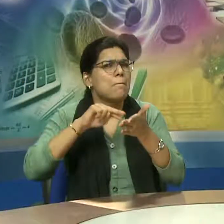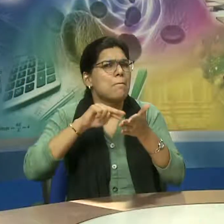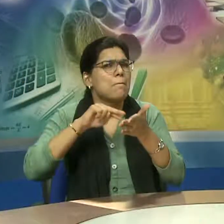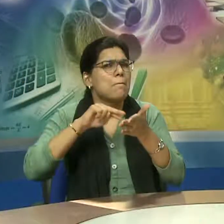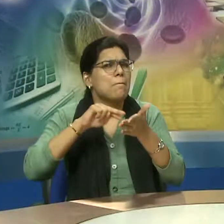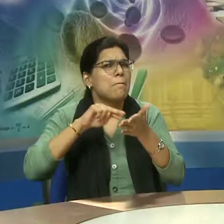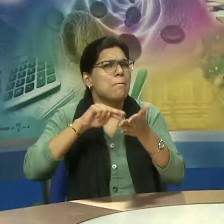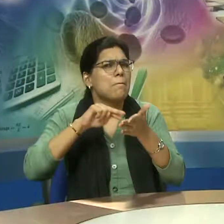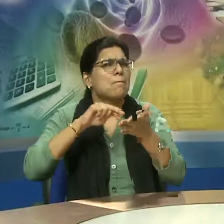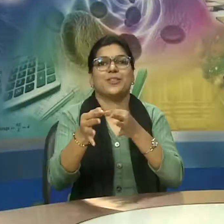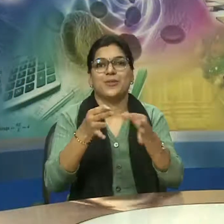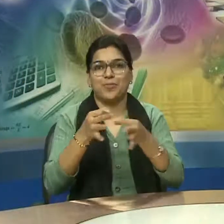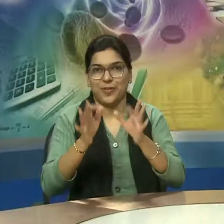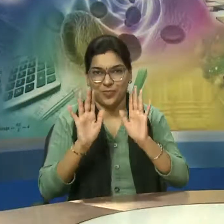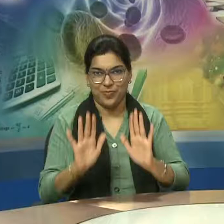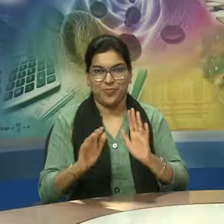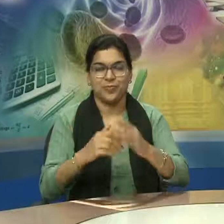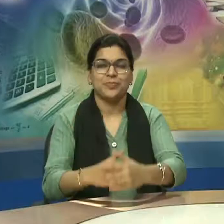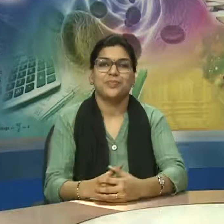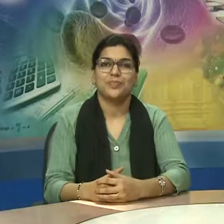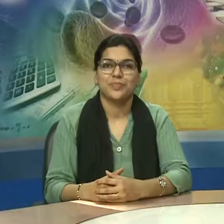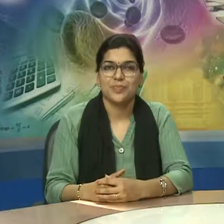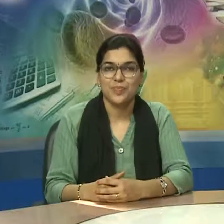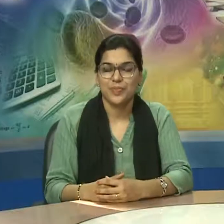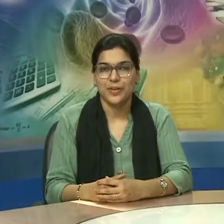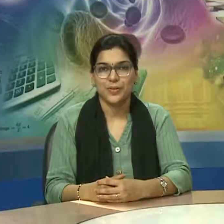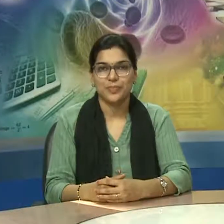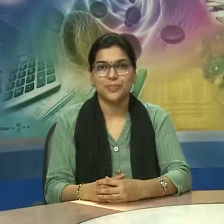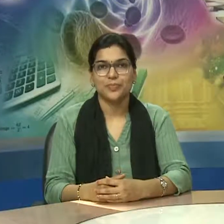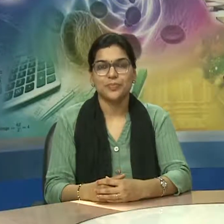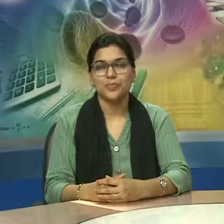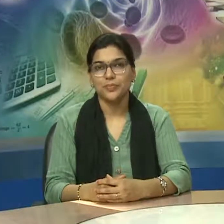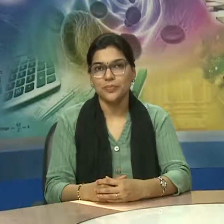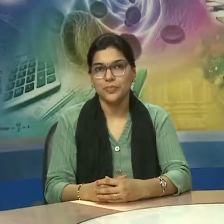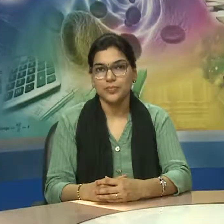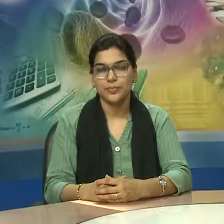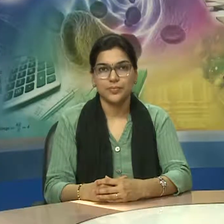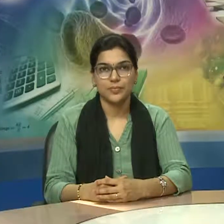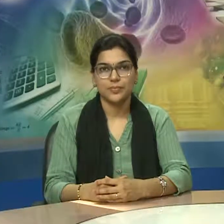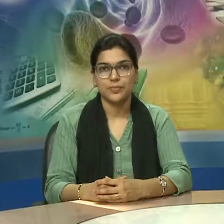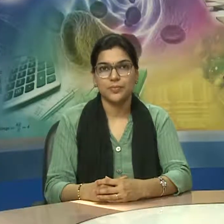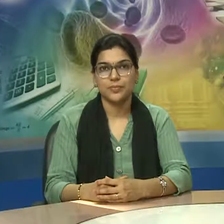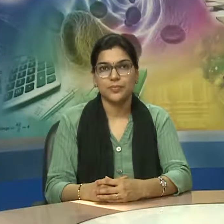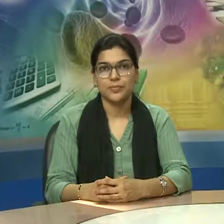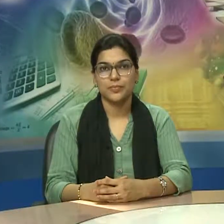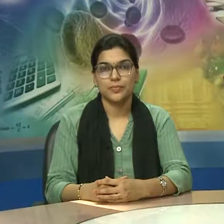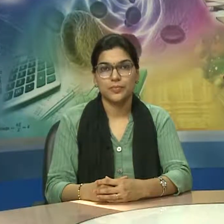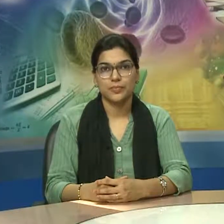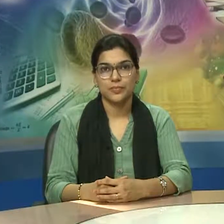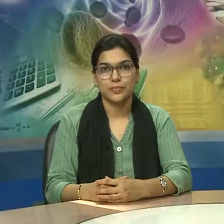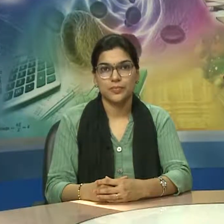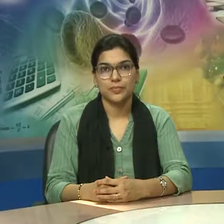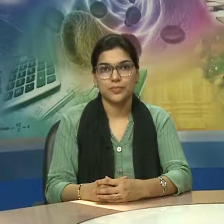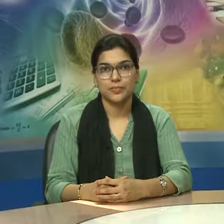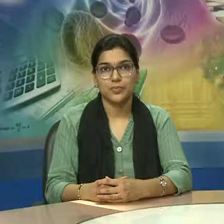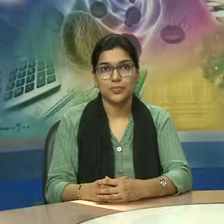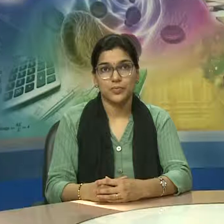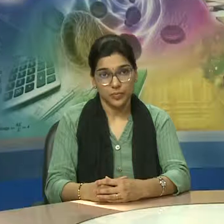and taken care of. Aditi Devo Bhava is a very old slogan. What does it mean?